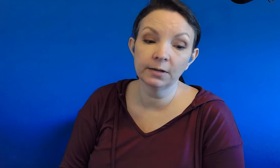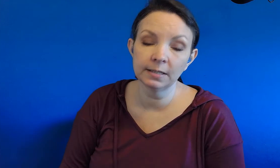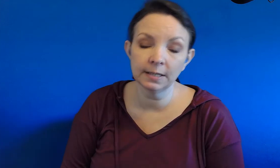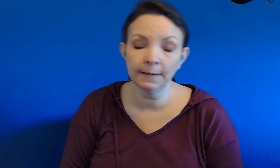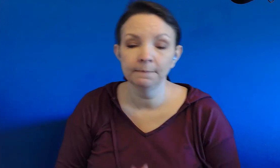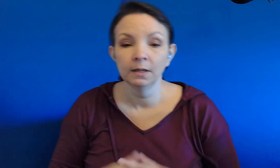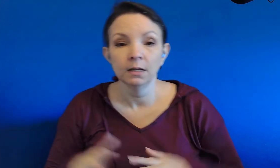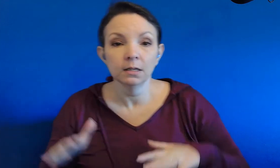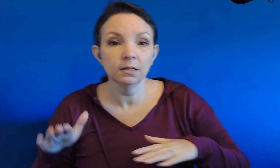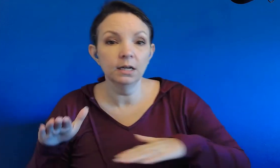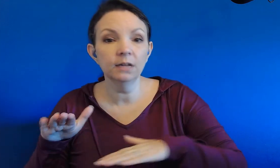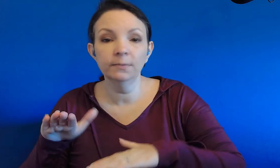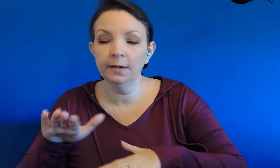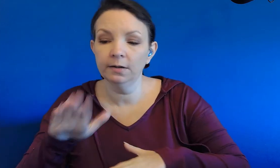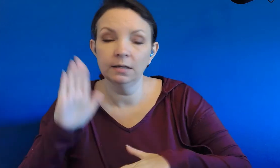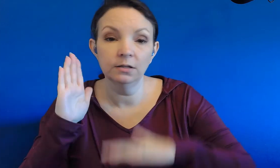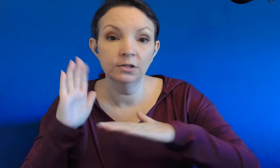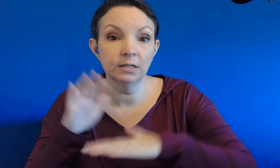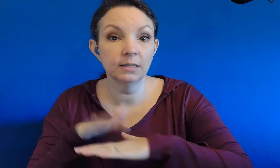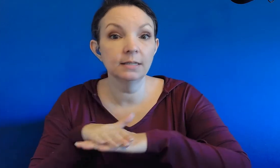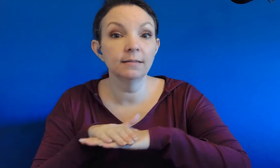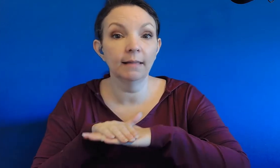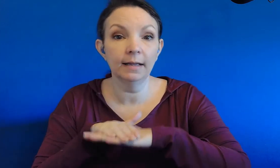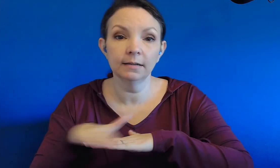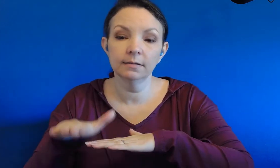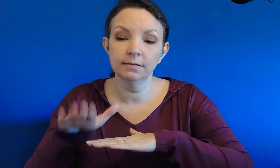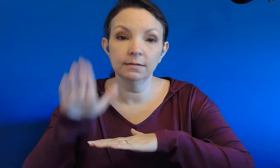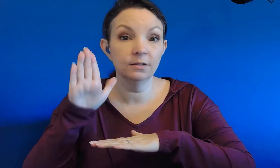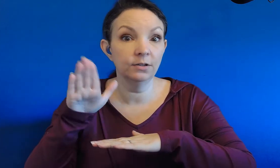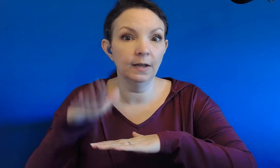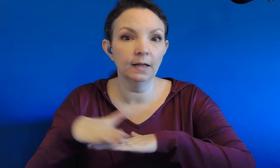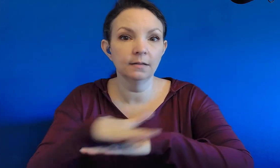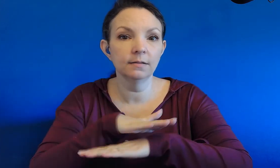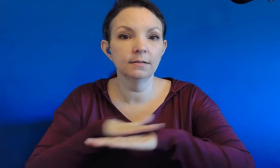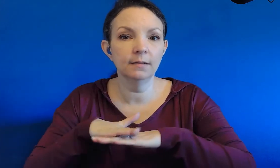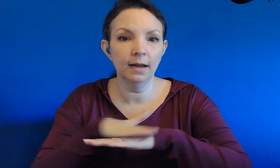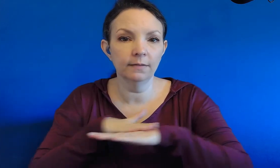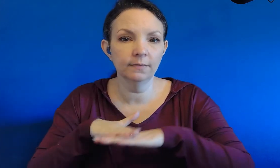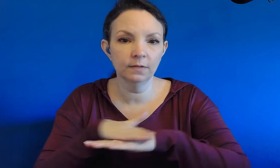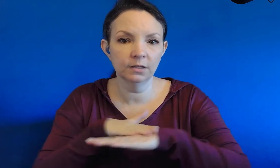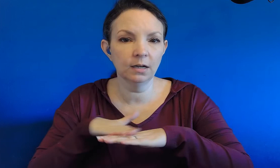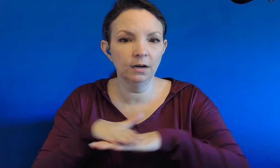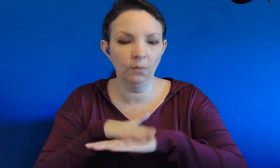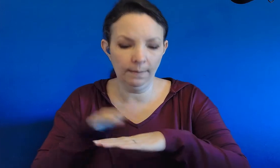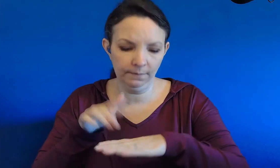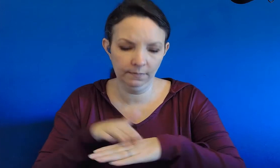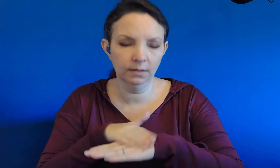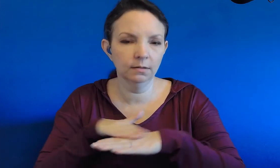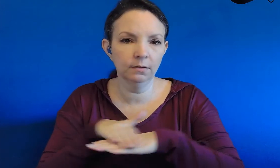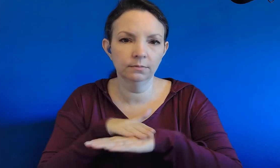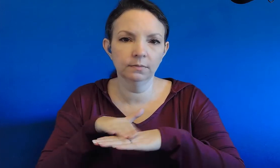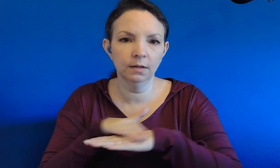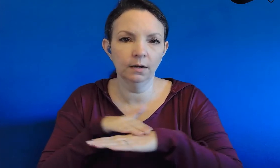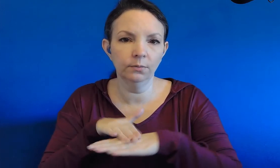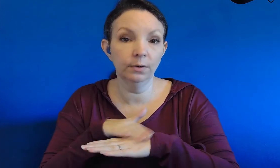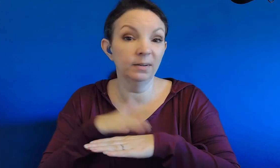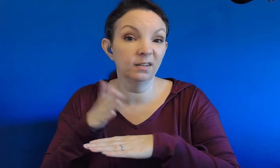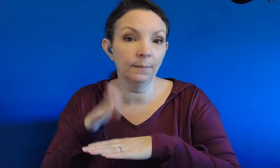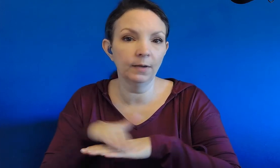sign. To Native American, this is land. So this is your hand. So this is Native. Just kind of rubbing the top of your hand.